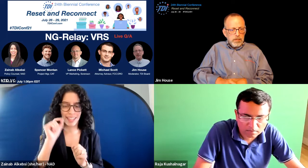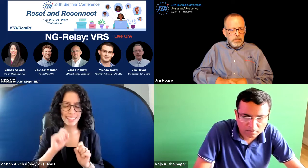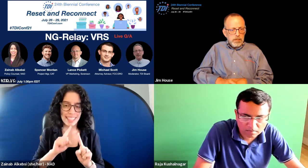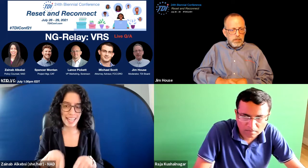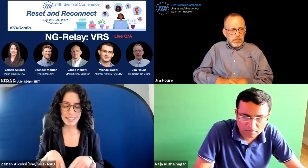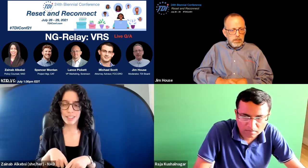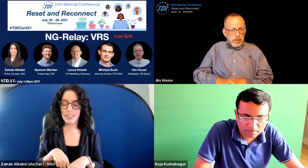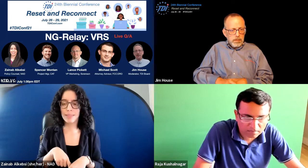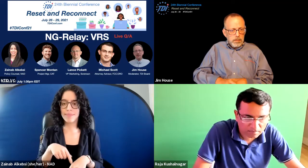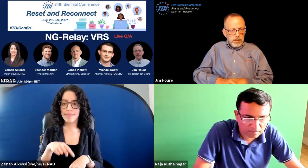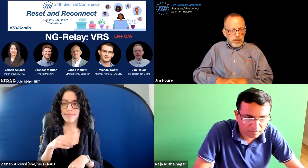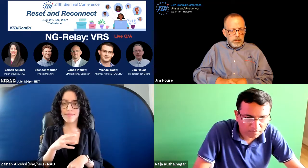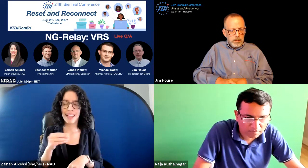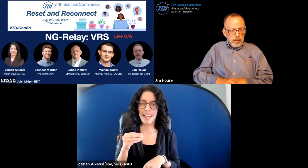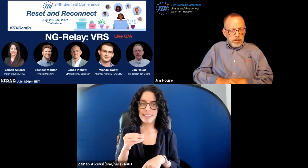Roger.